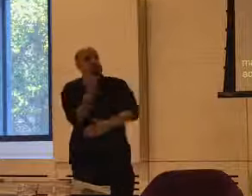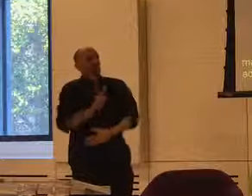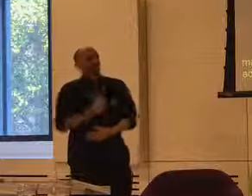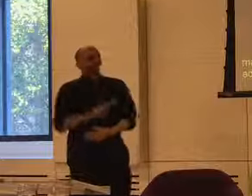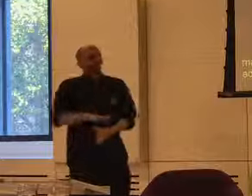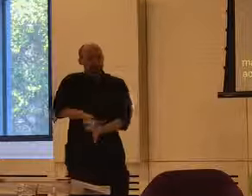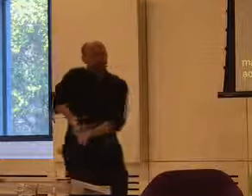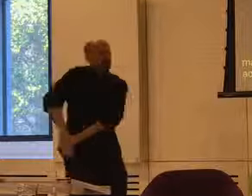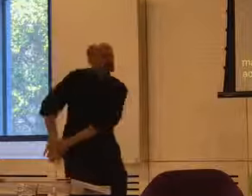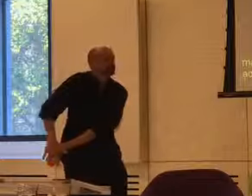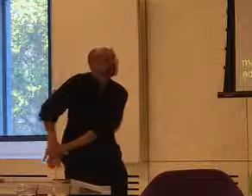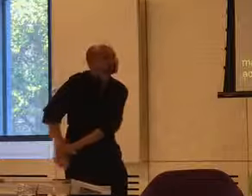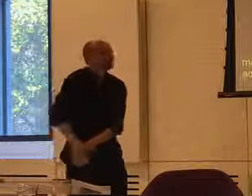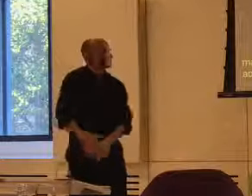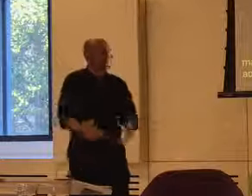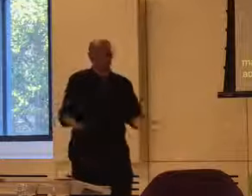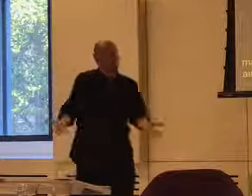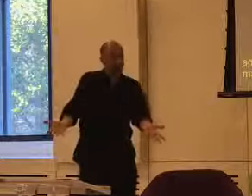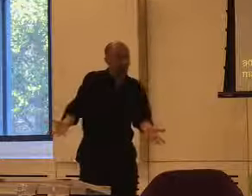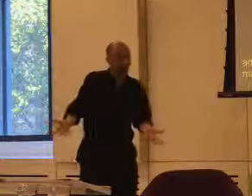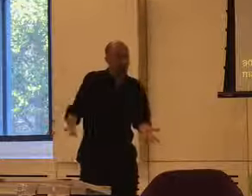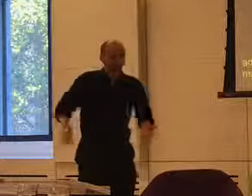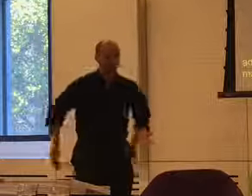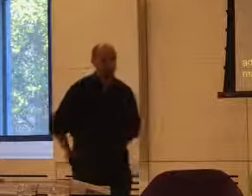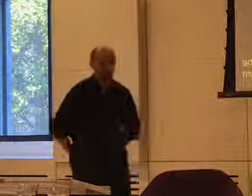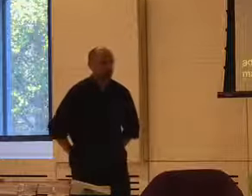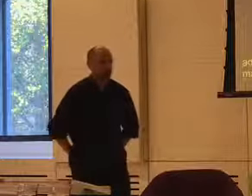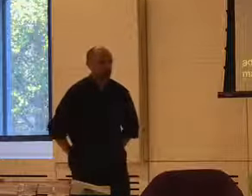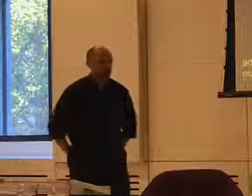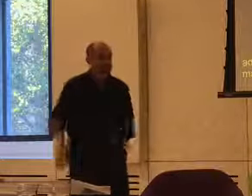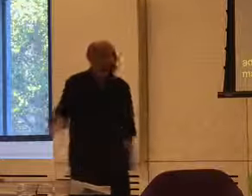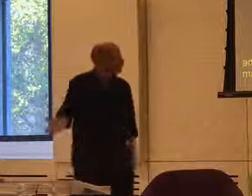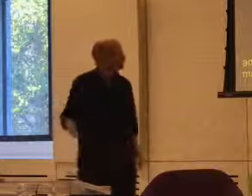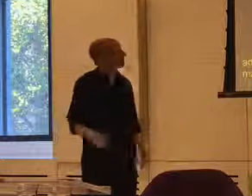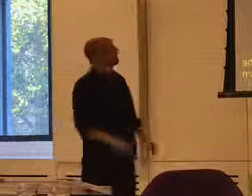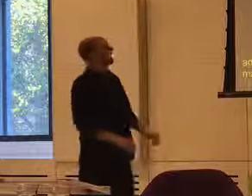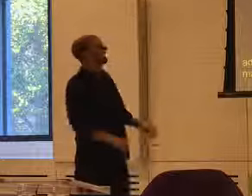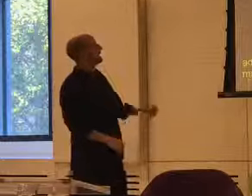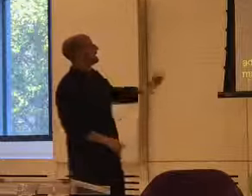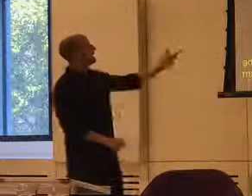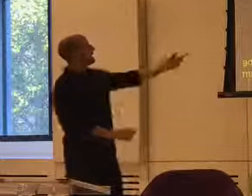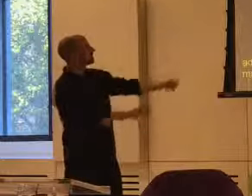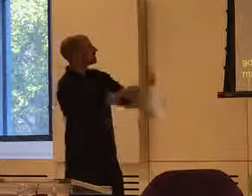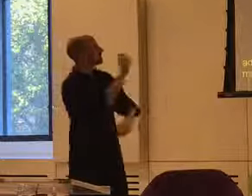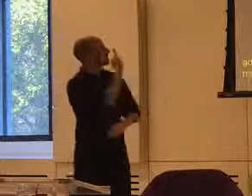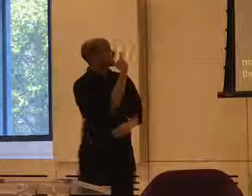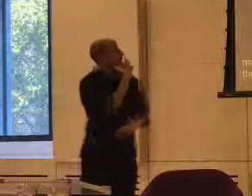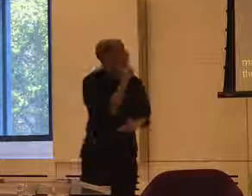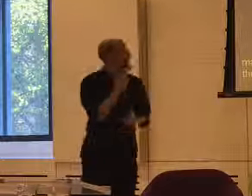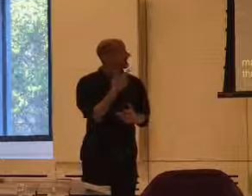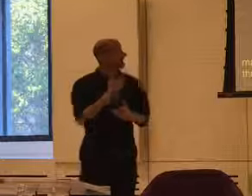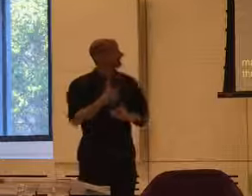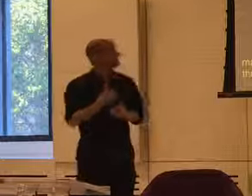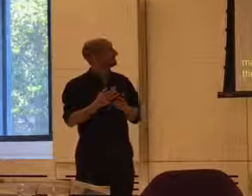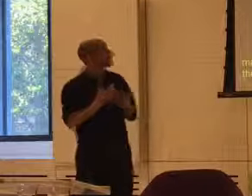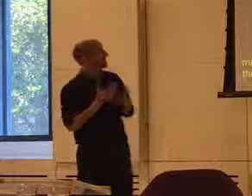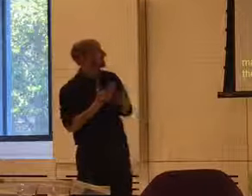It may include not giving the child opportunities to express their views, deliberately silencing them. It may